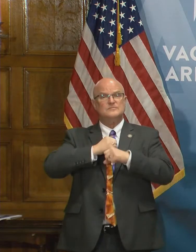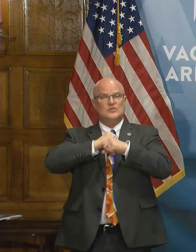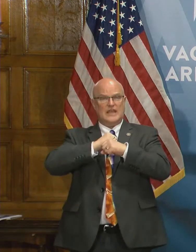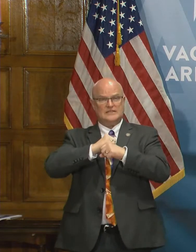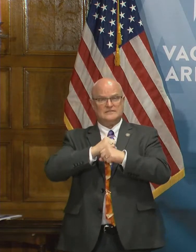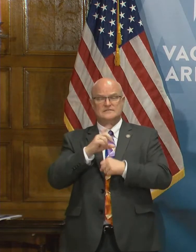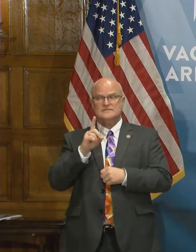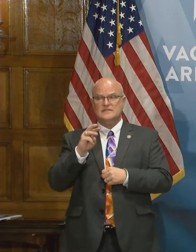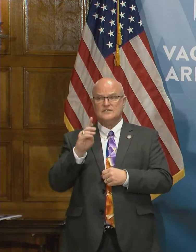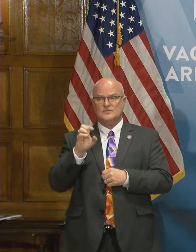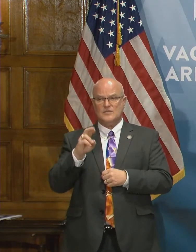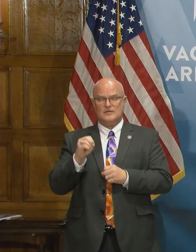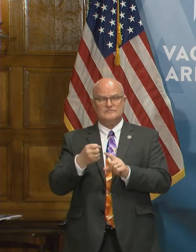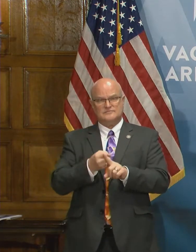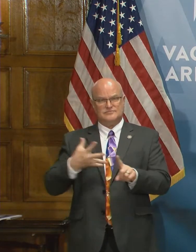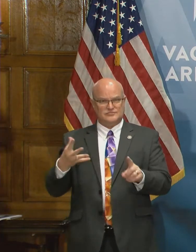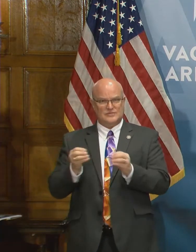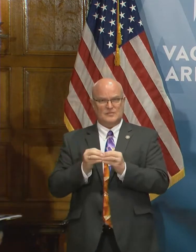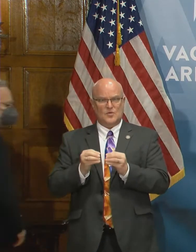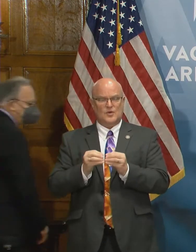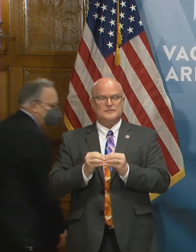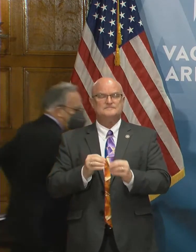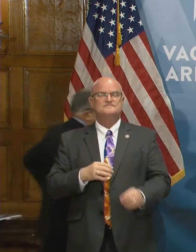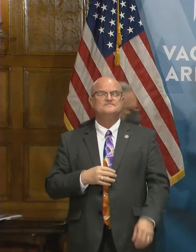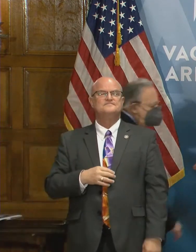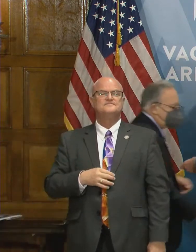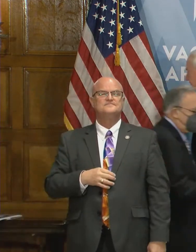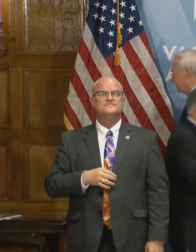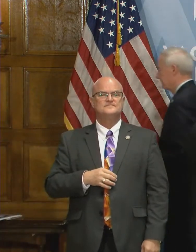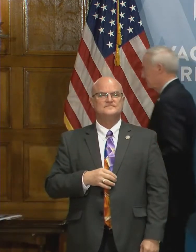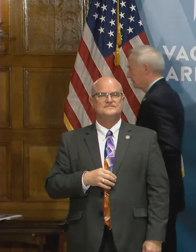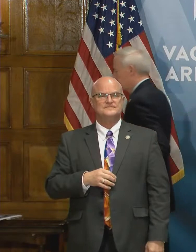protection. Dr. Romero, do you want to elaborate on those deaths?